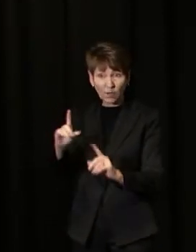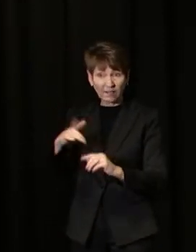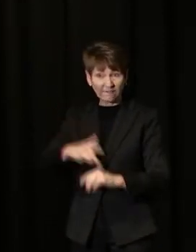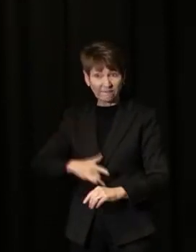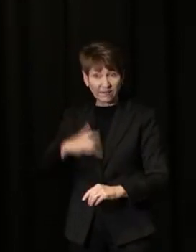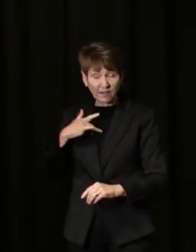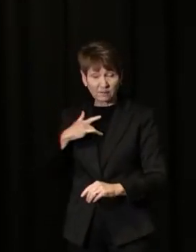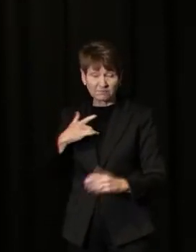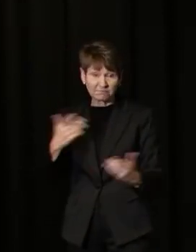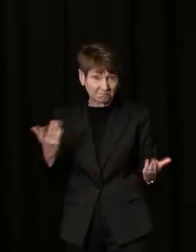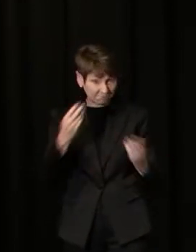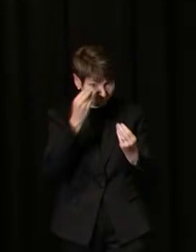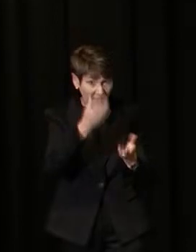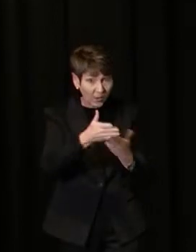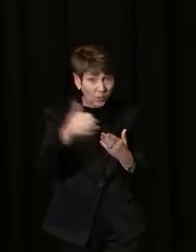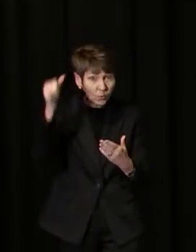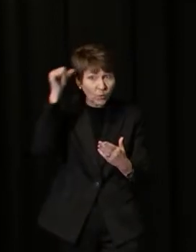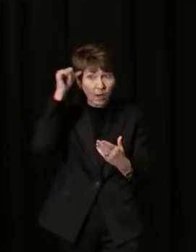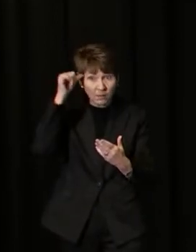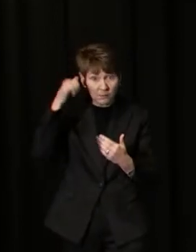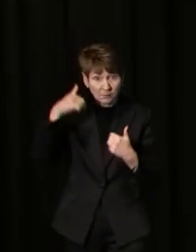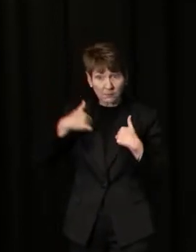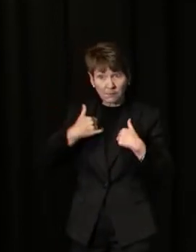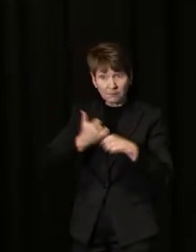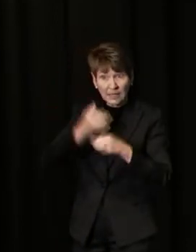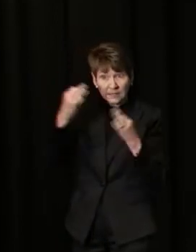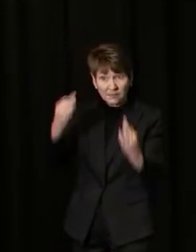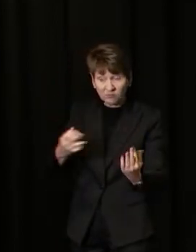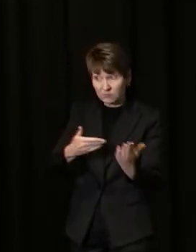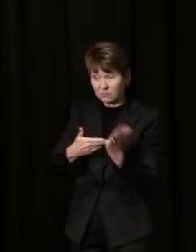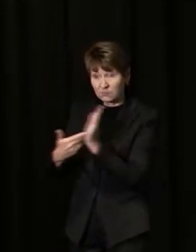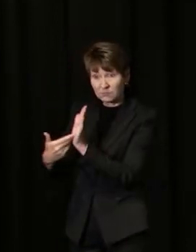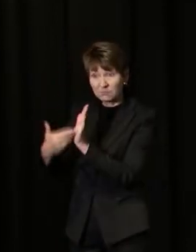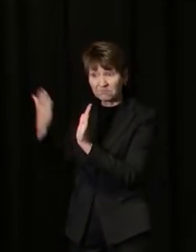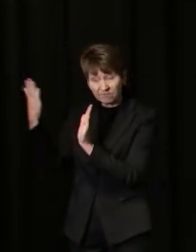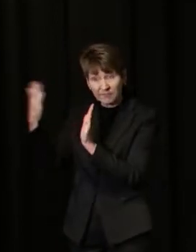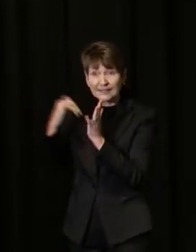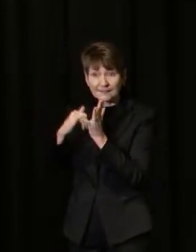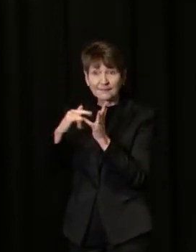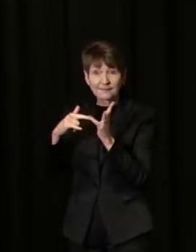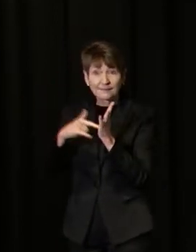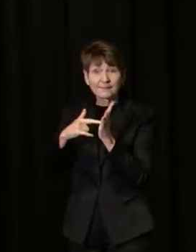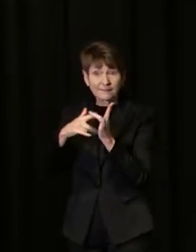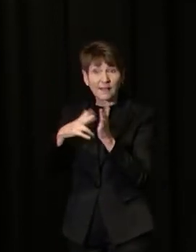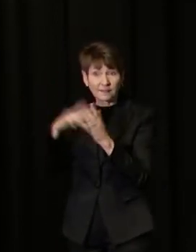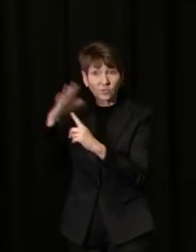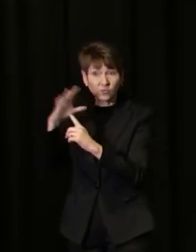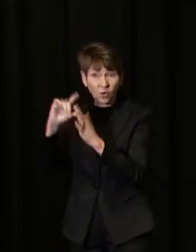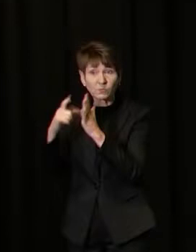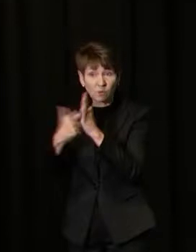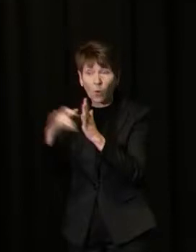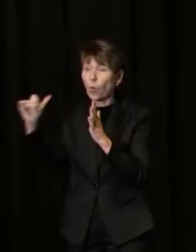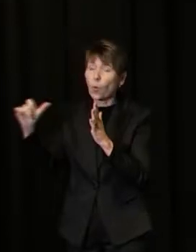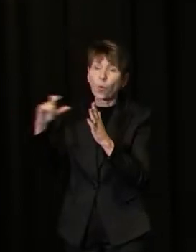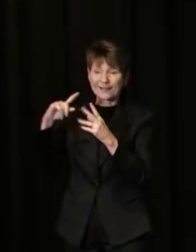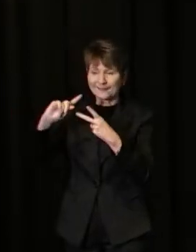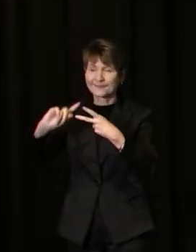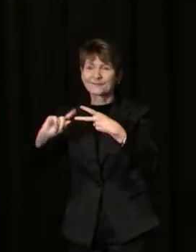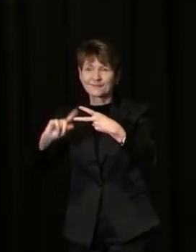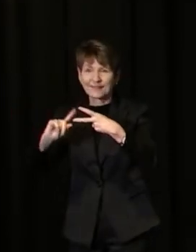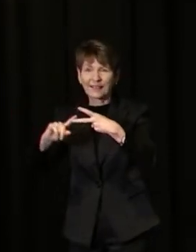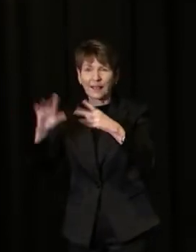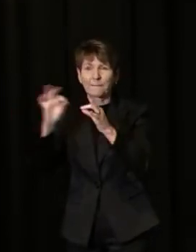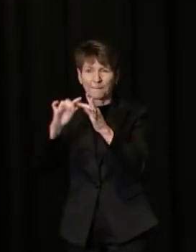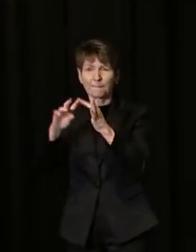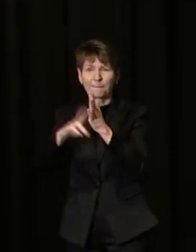Professor Sutton or Deputy Chief Health Officer Cowie. Later on in the week to give effect to those for Friday night. In terms